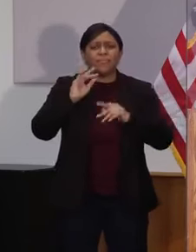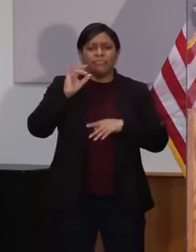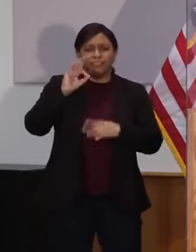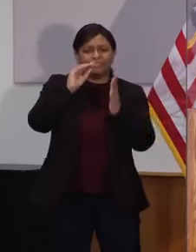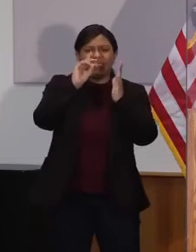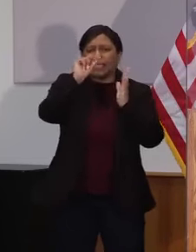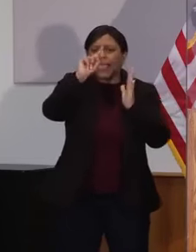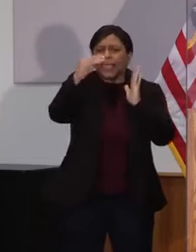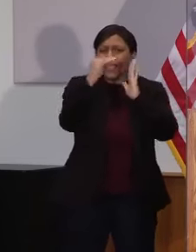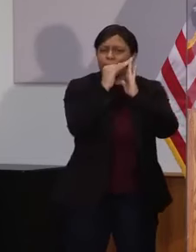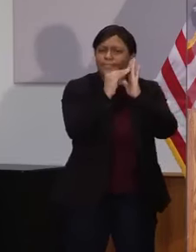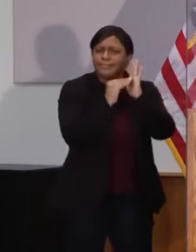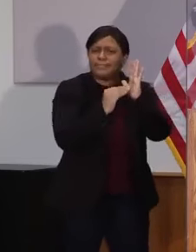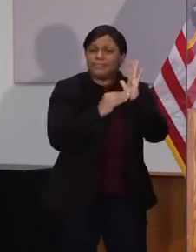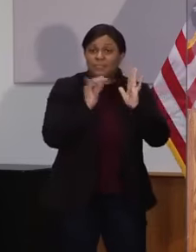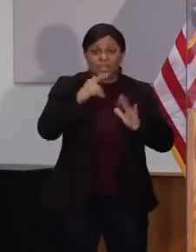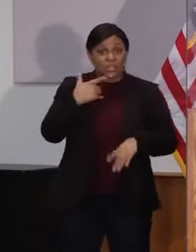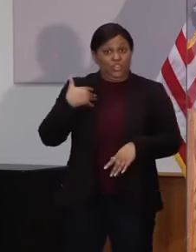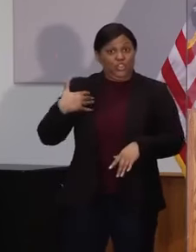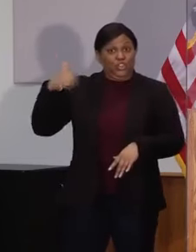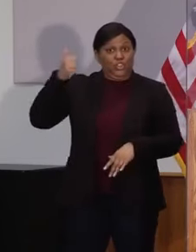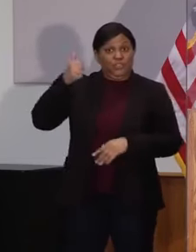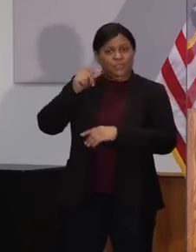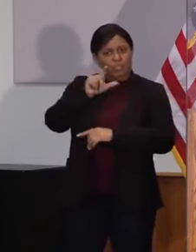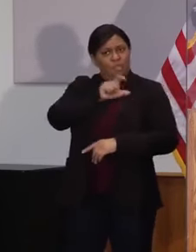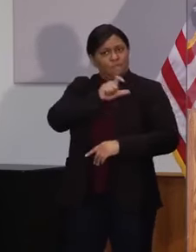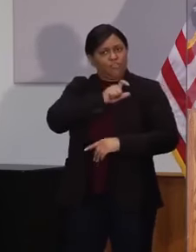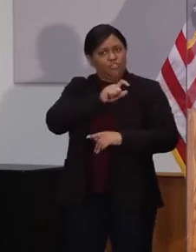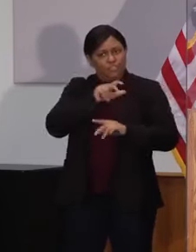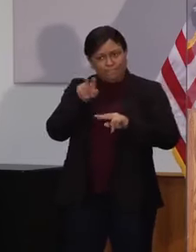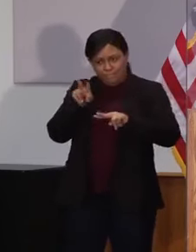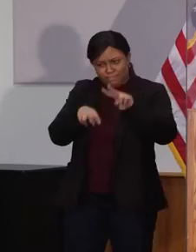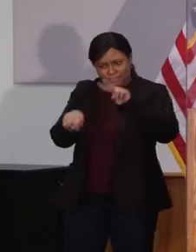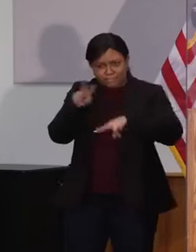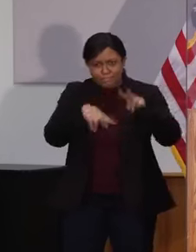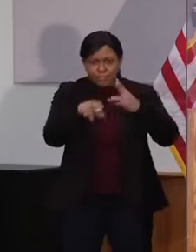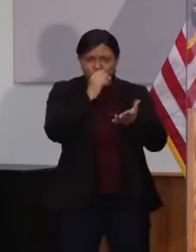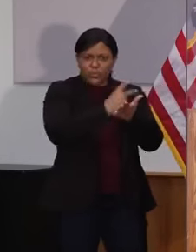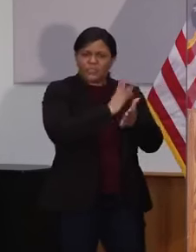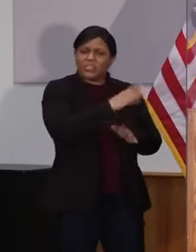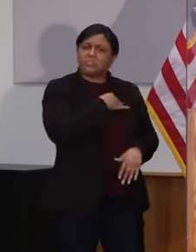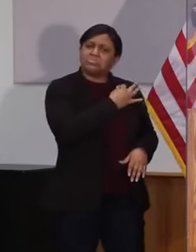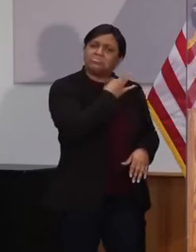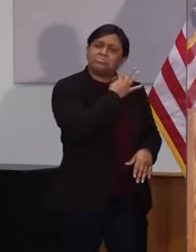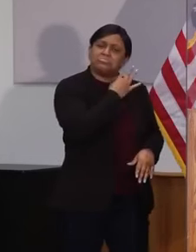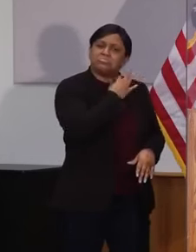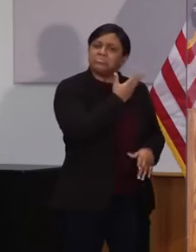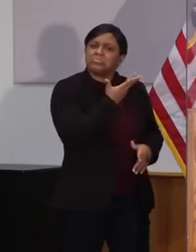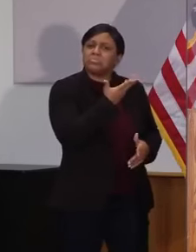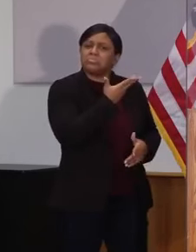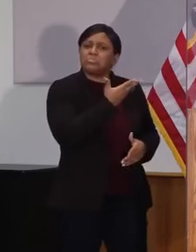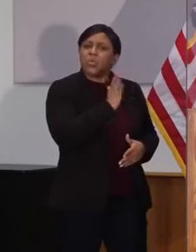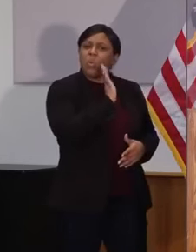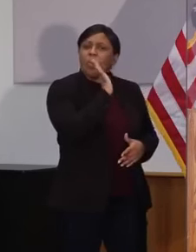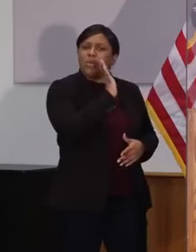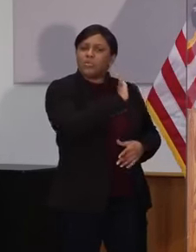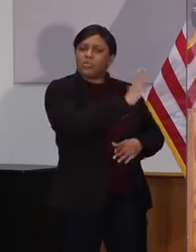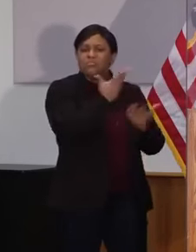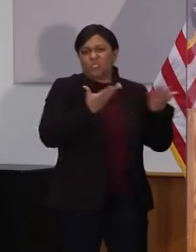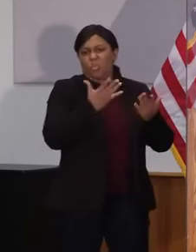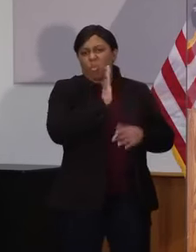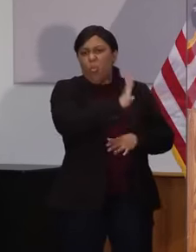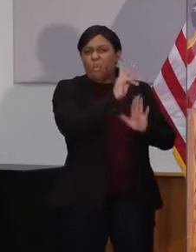enforcement officers. Republicans raised some objections to that, so I'm curious to, you know, kind of get what's the administration's position on a policy like that